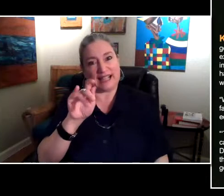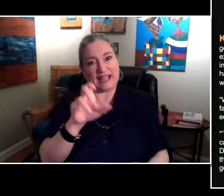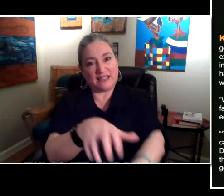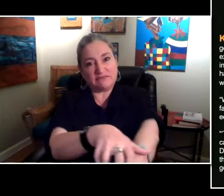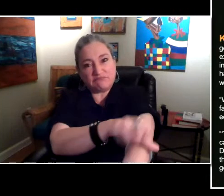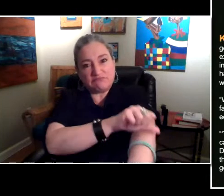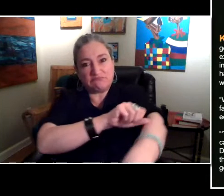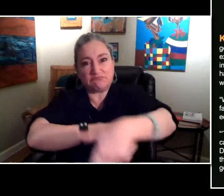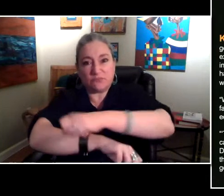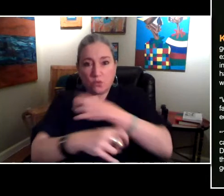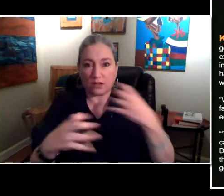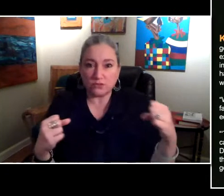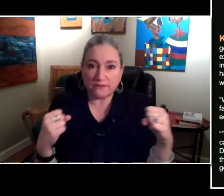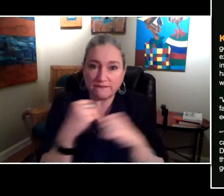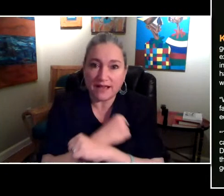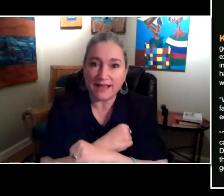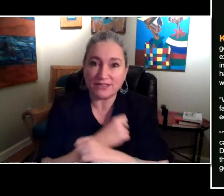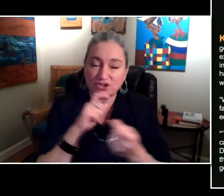my legacy.